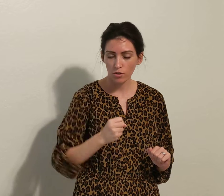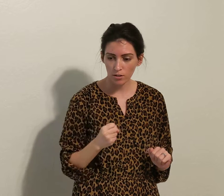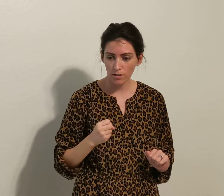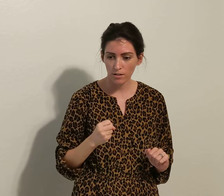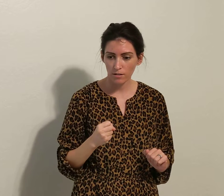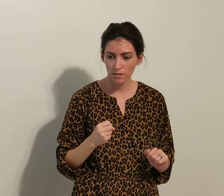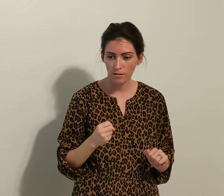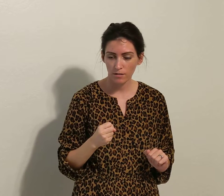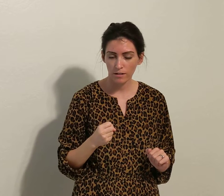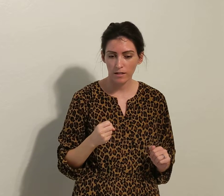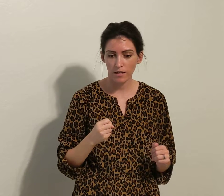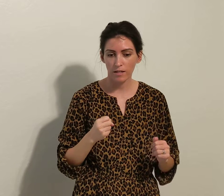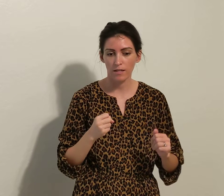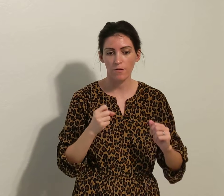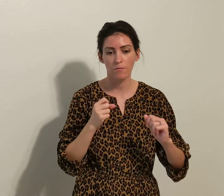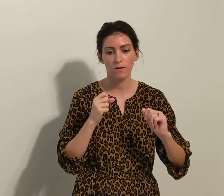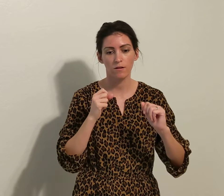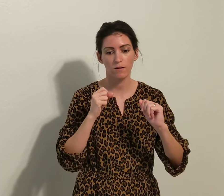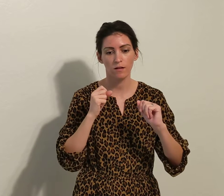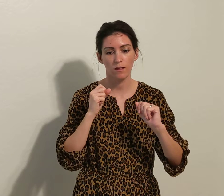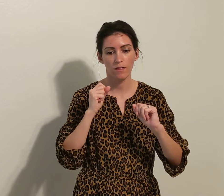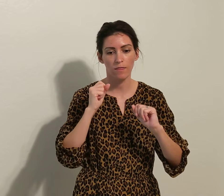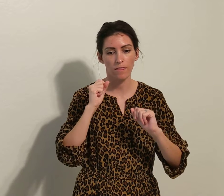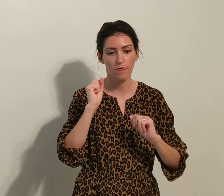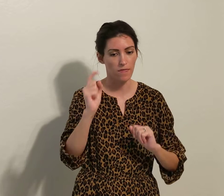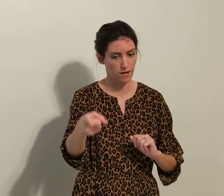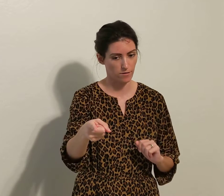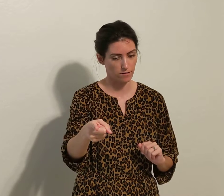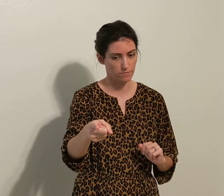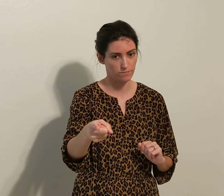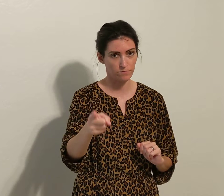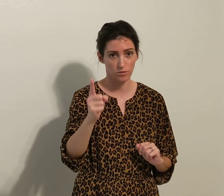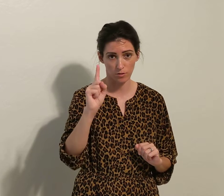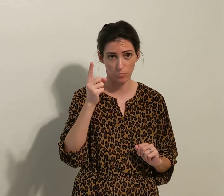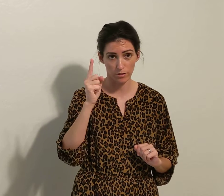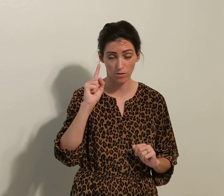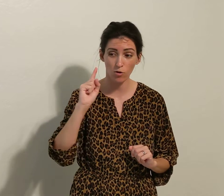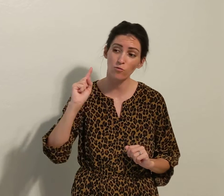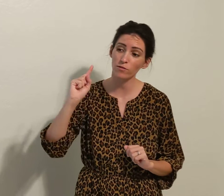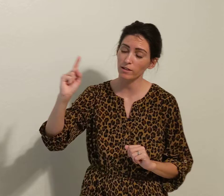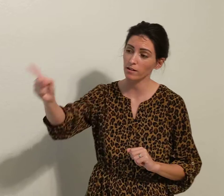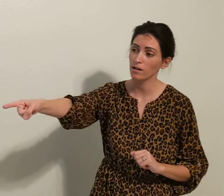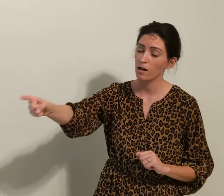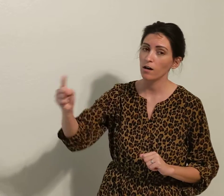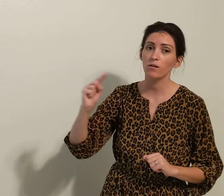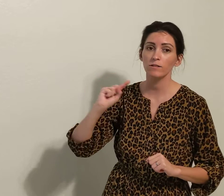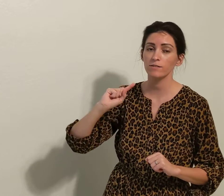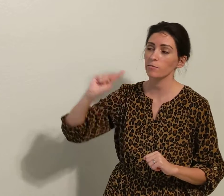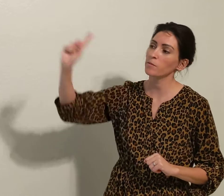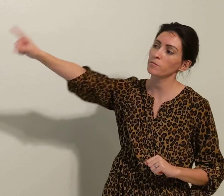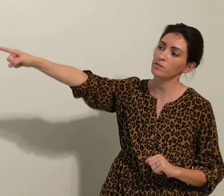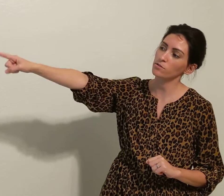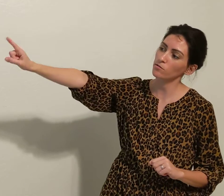Took him there. You're going to point over there. Oh, that's where my mom is. She's over